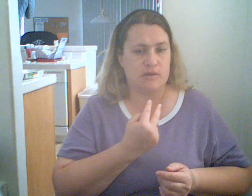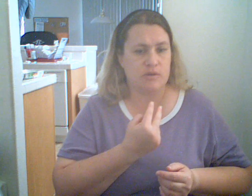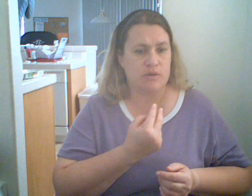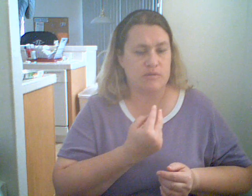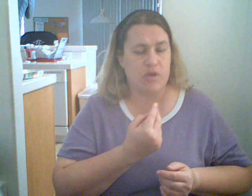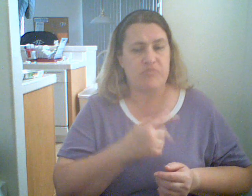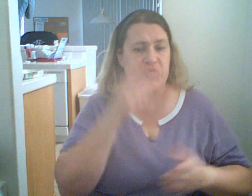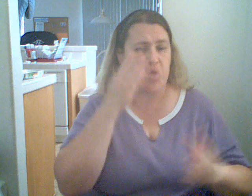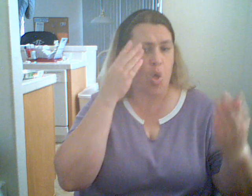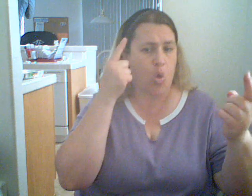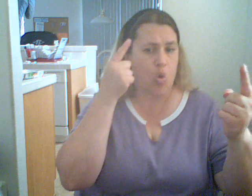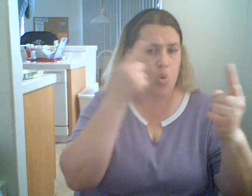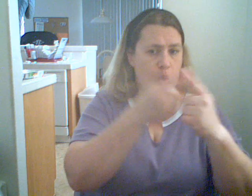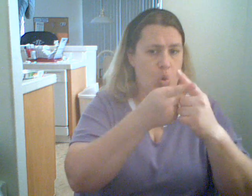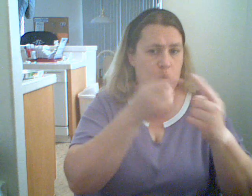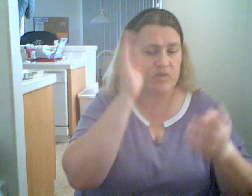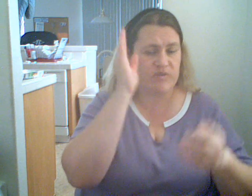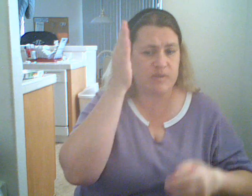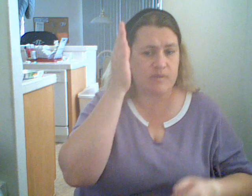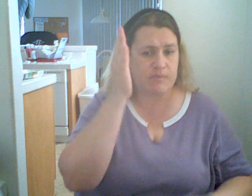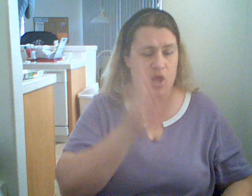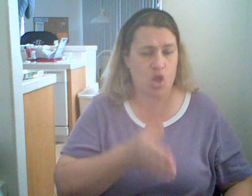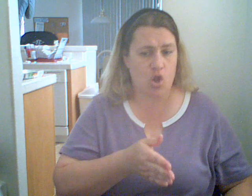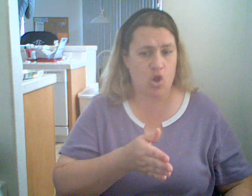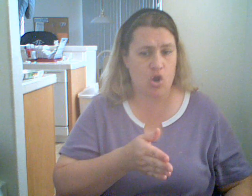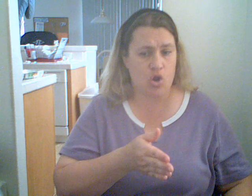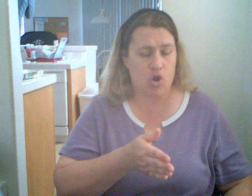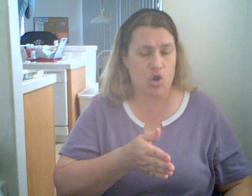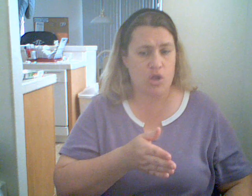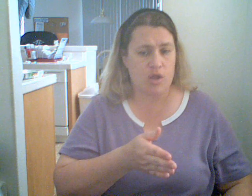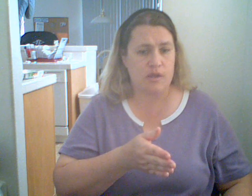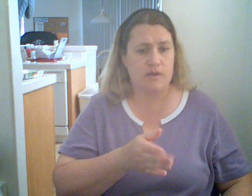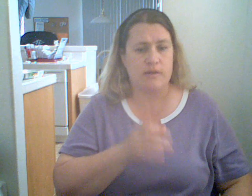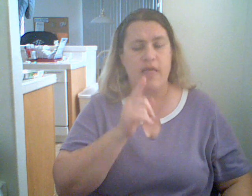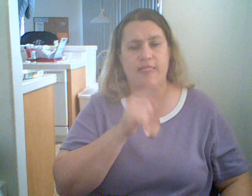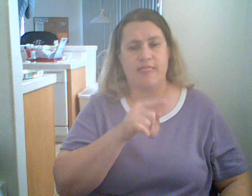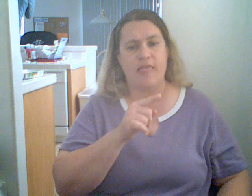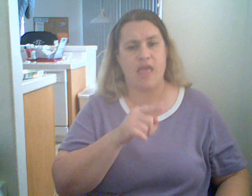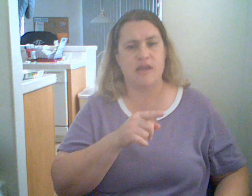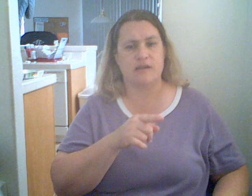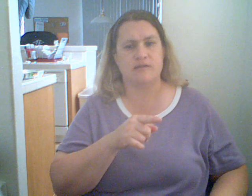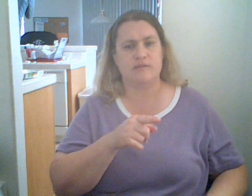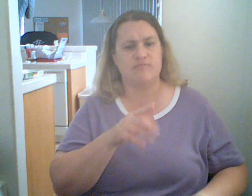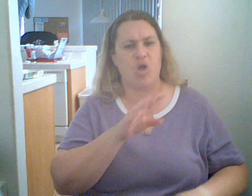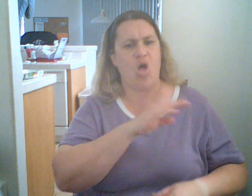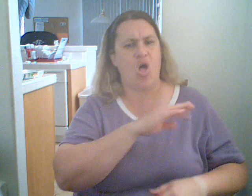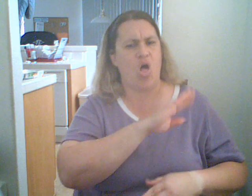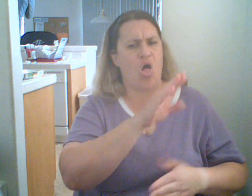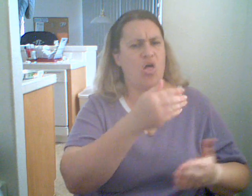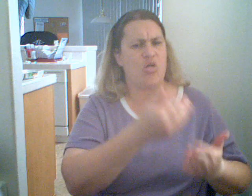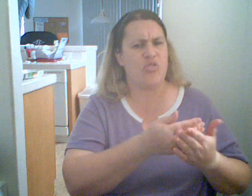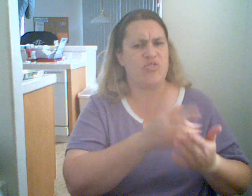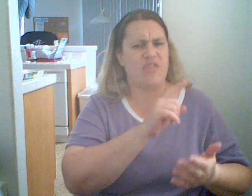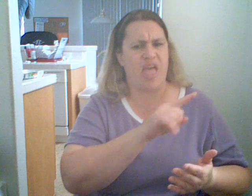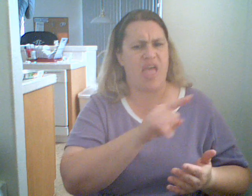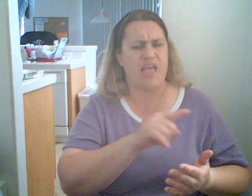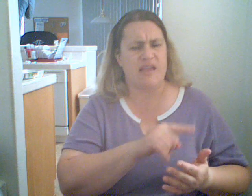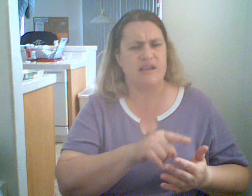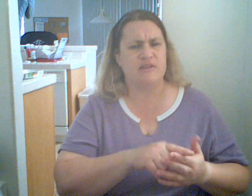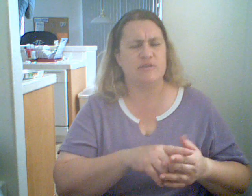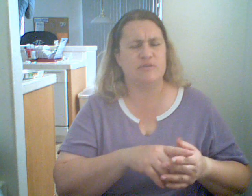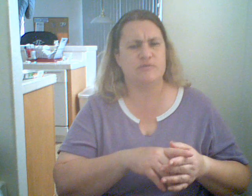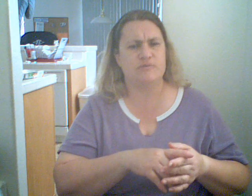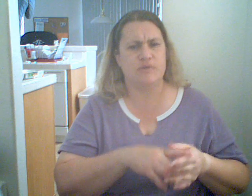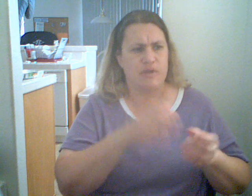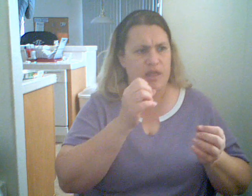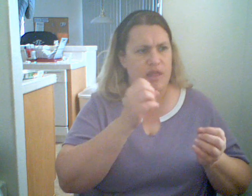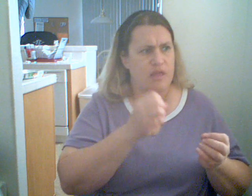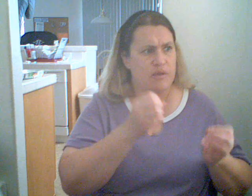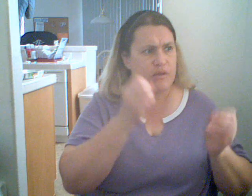of the speaker, and all of those things help you determine how the message should be appropriately